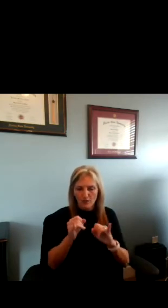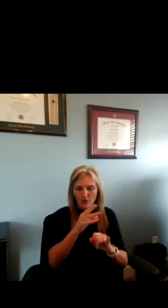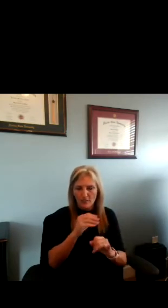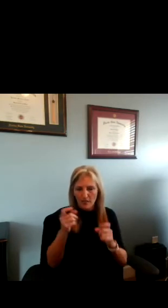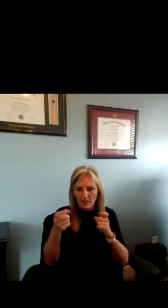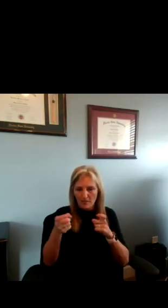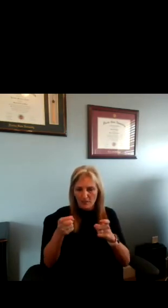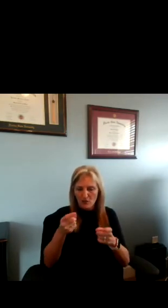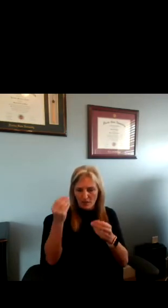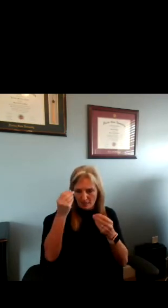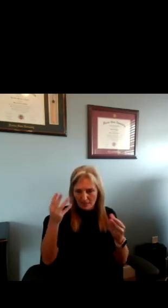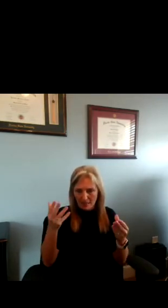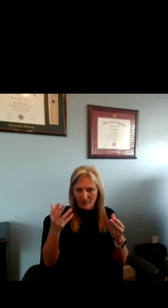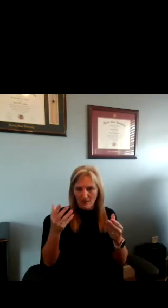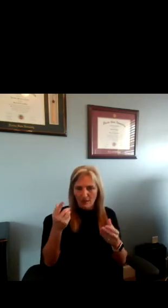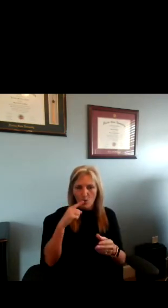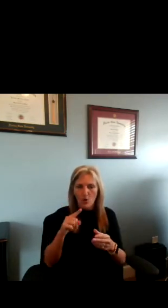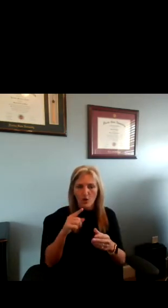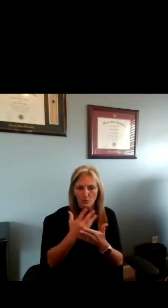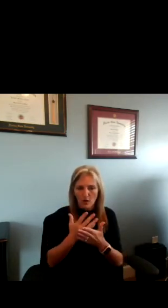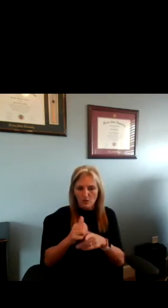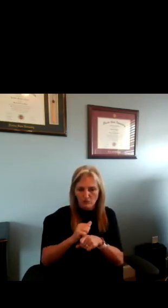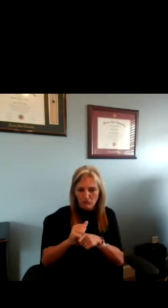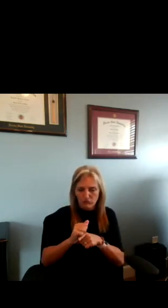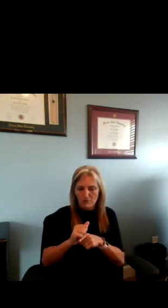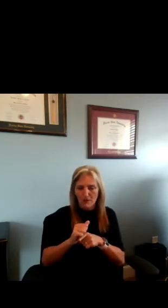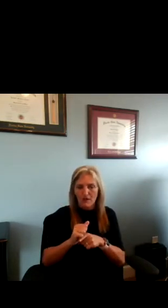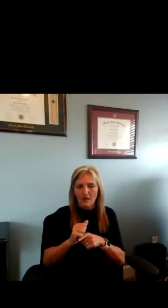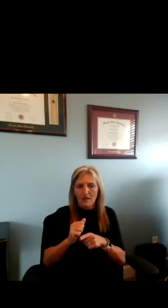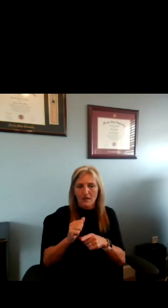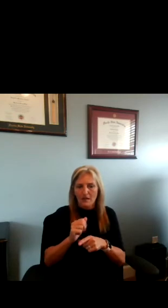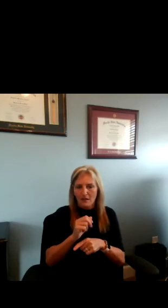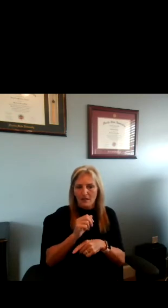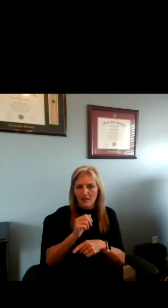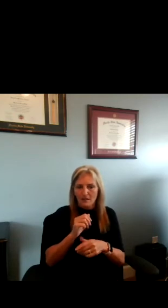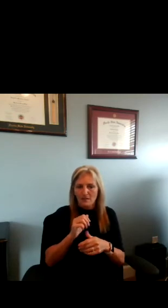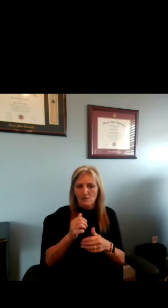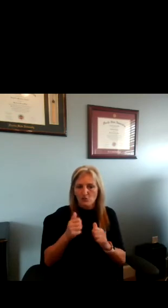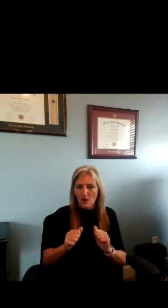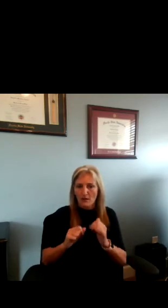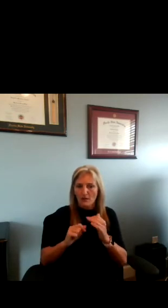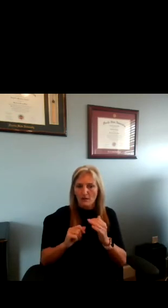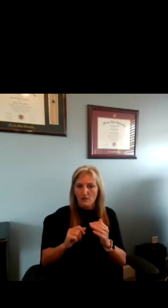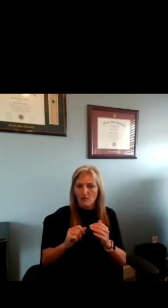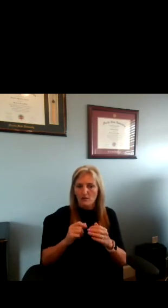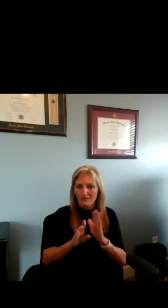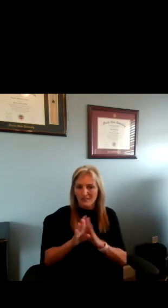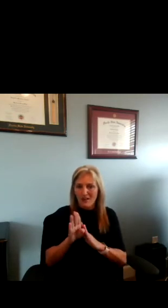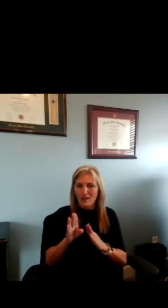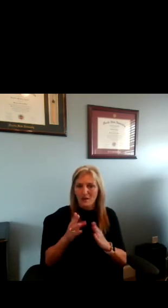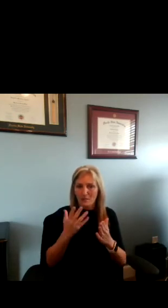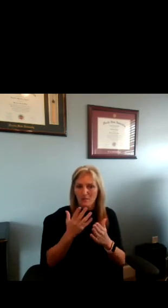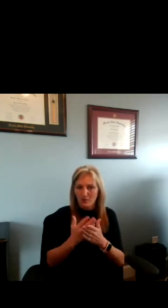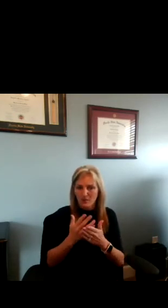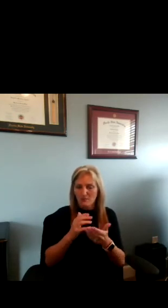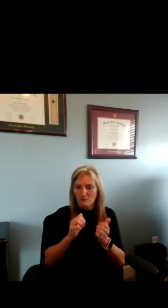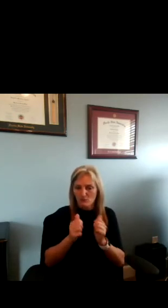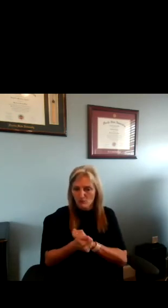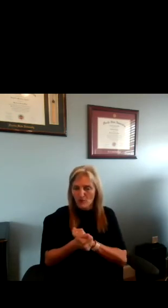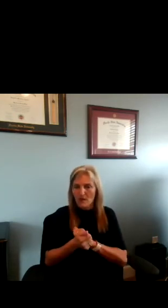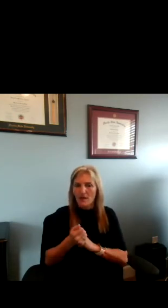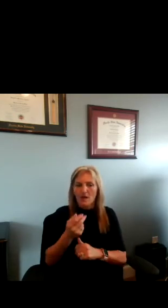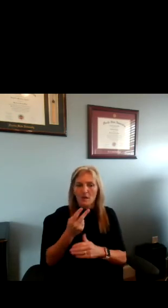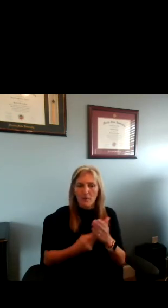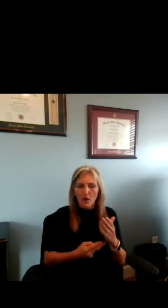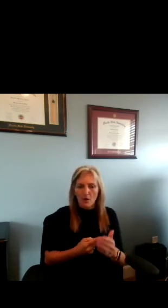on correctional practices to identify areas for innovation and reform. And As both Sarah and